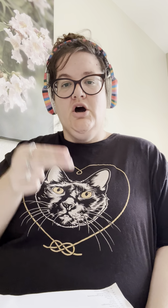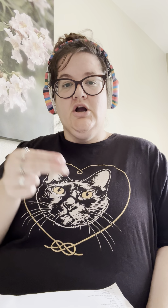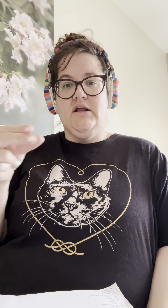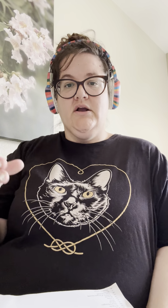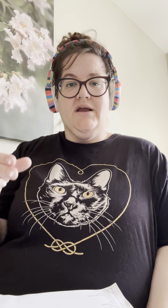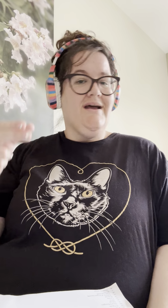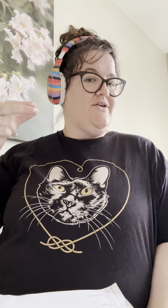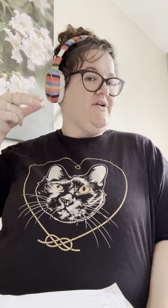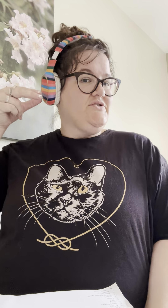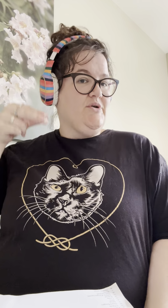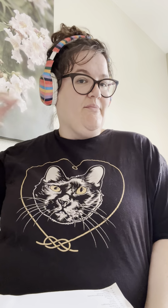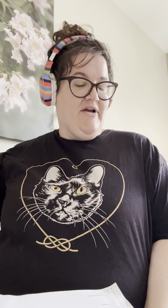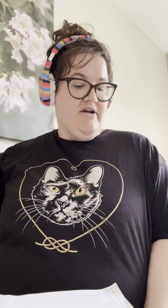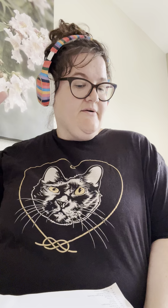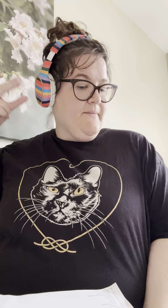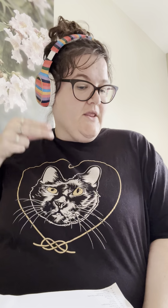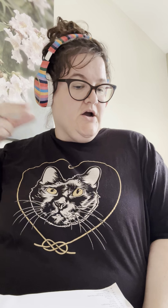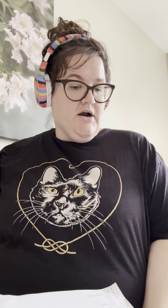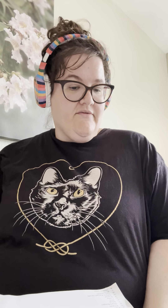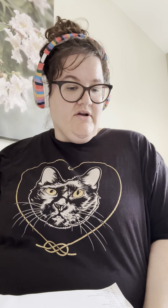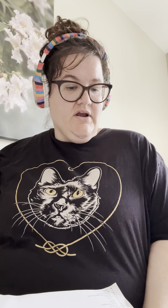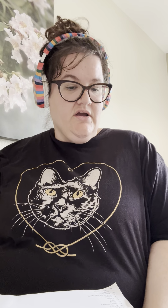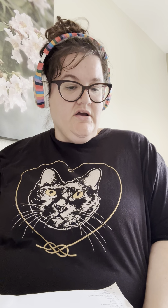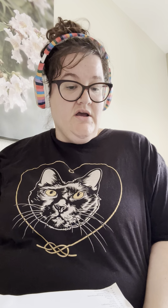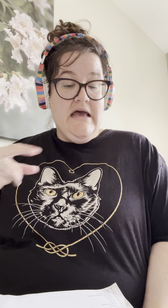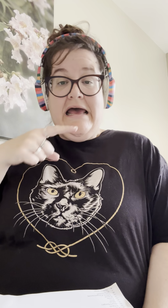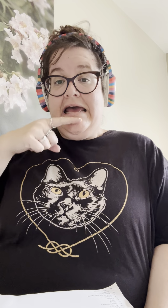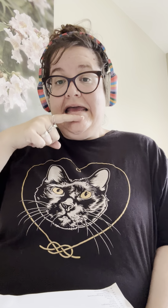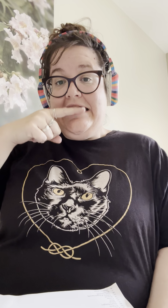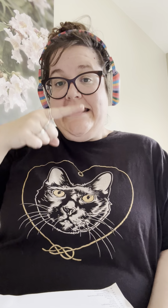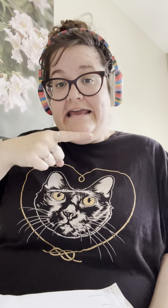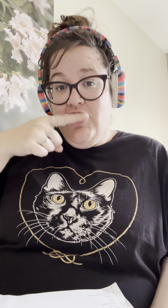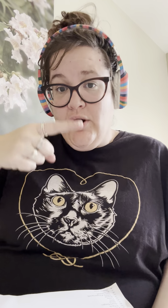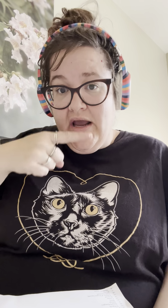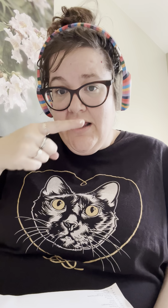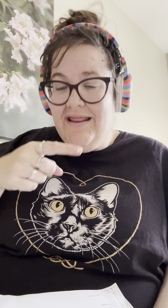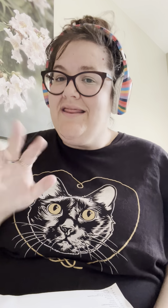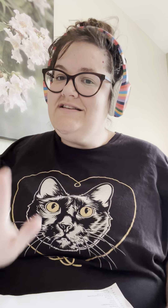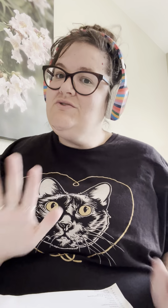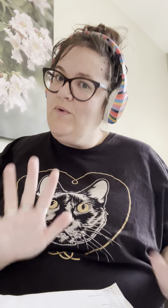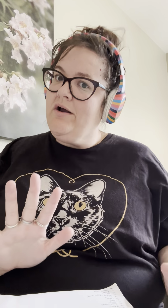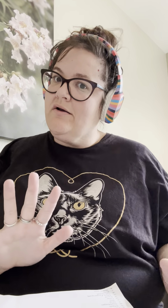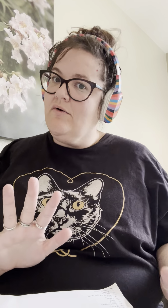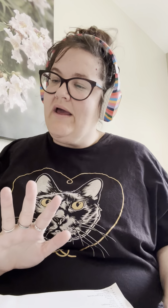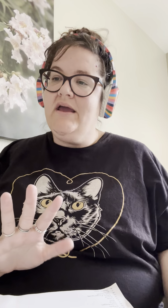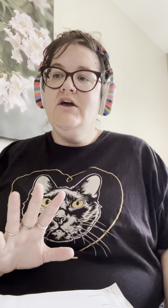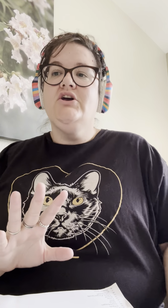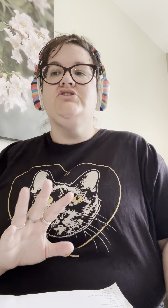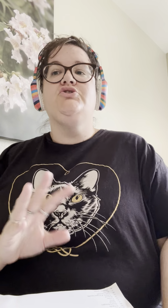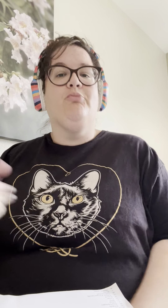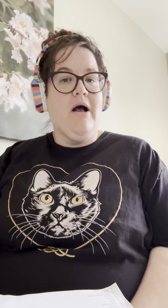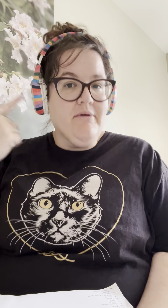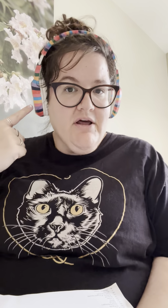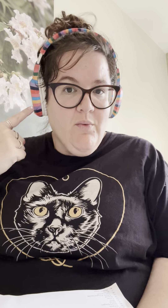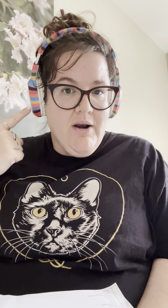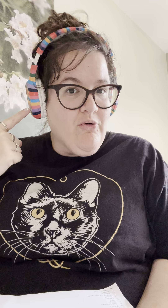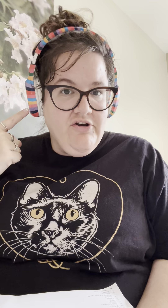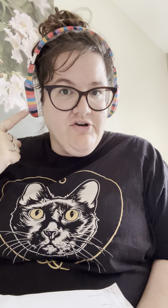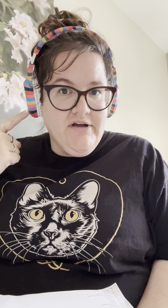Hard of hearing. You can also do it up by your ear, hard of hearing. Hearing, now this is weird, okay? Because you're probably gonna wanna point to your ear,